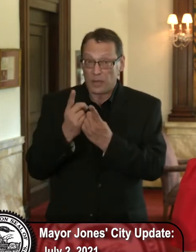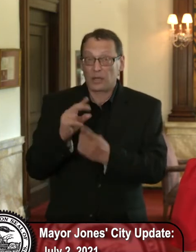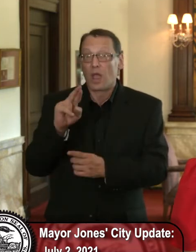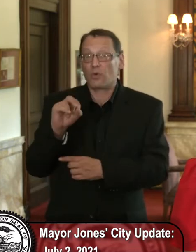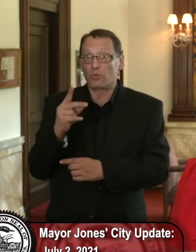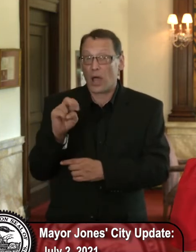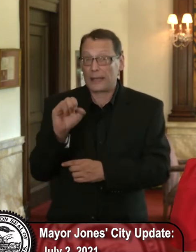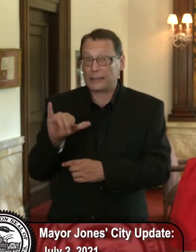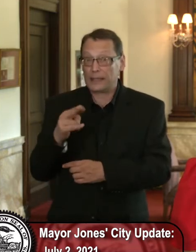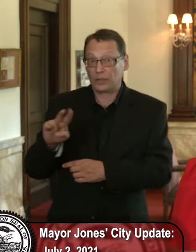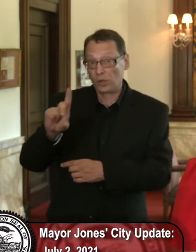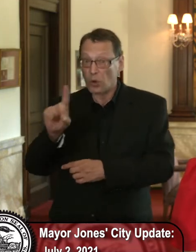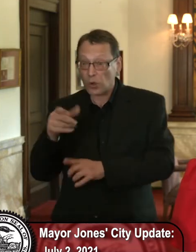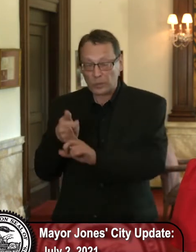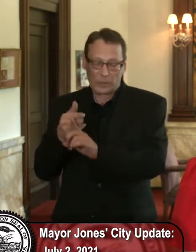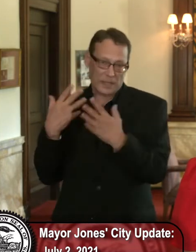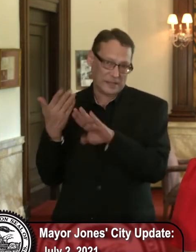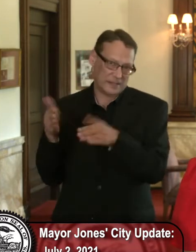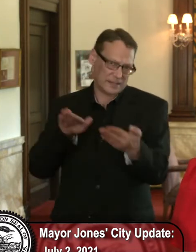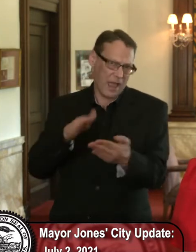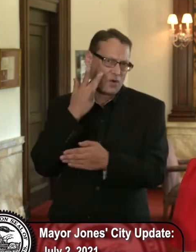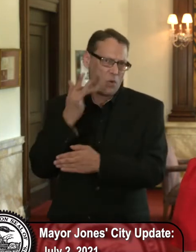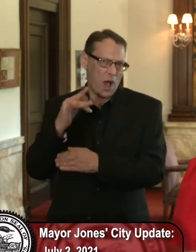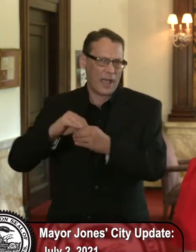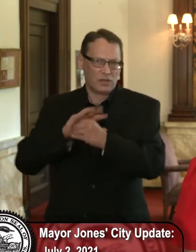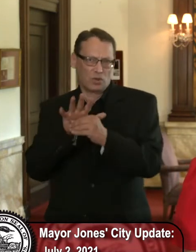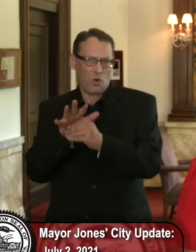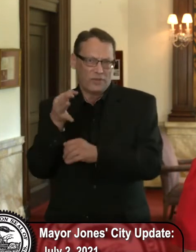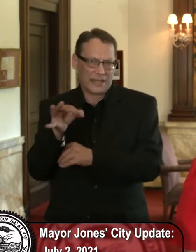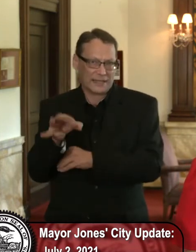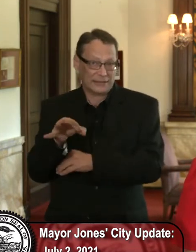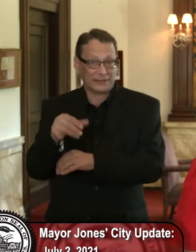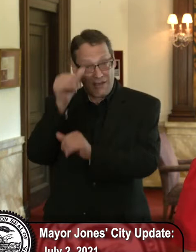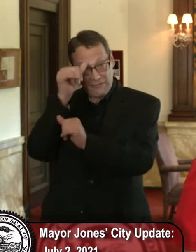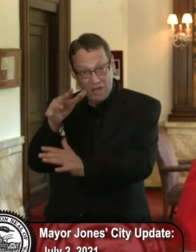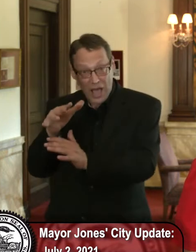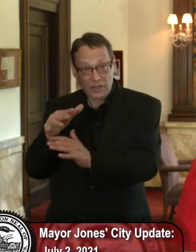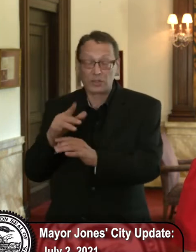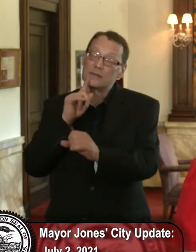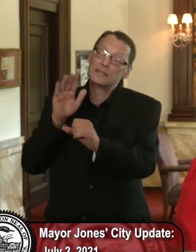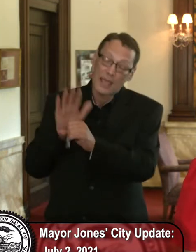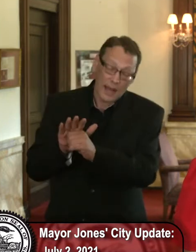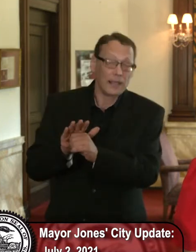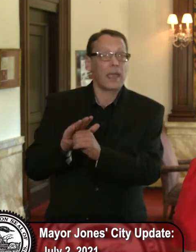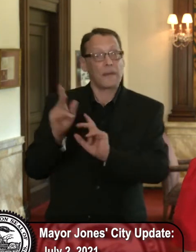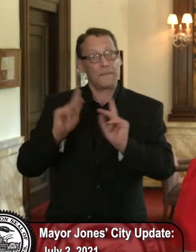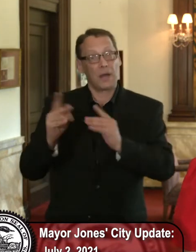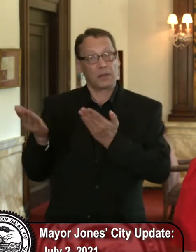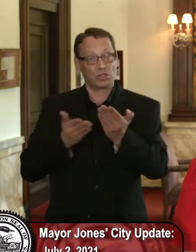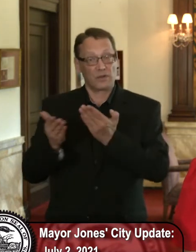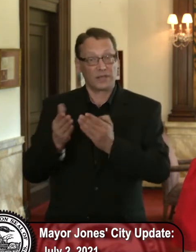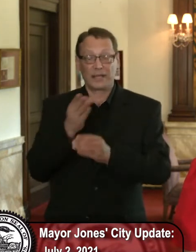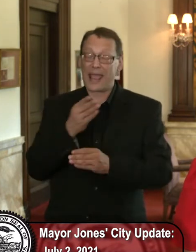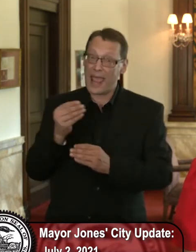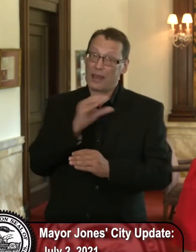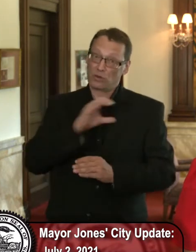died in the line of duty from COVID-19. Rodney was a father, a grandfather, dedicated public servant, and a man of